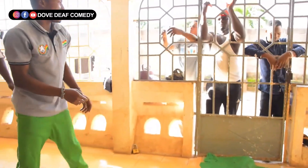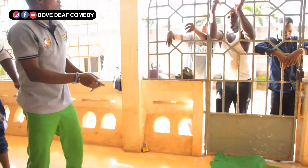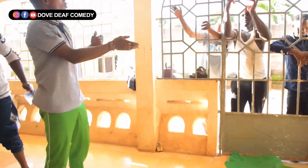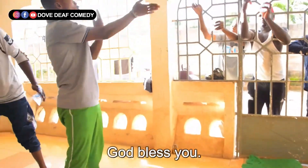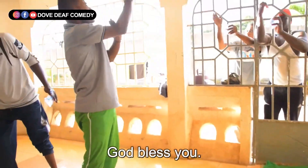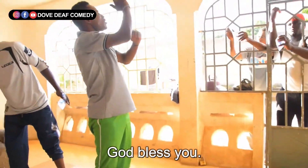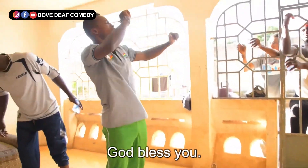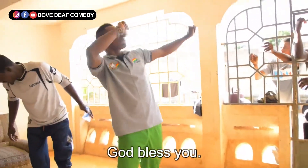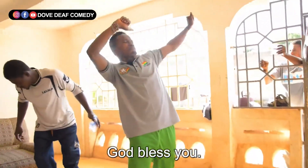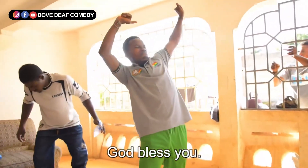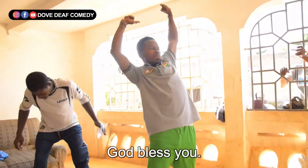God bless you.